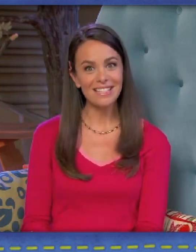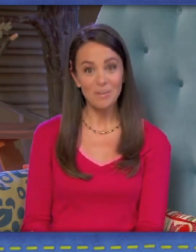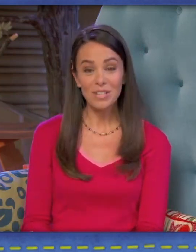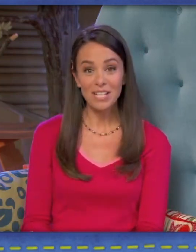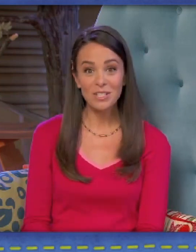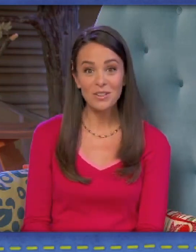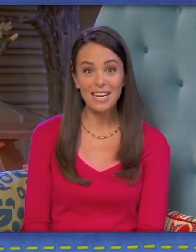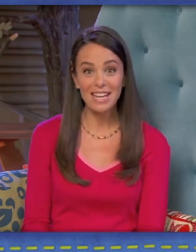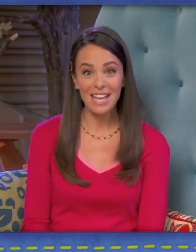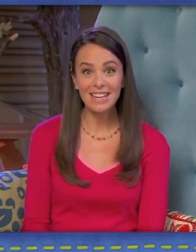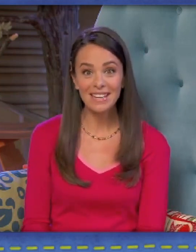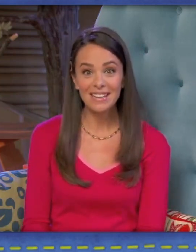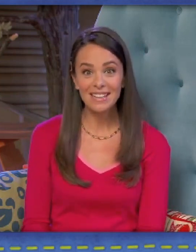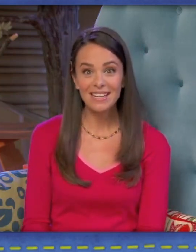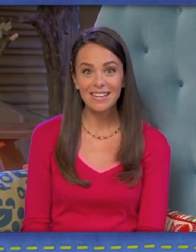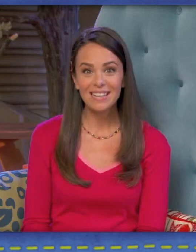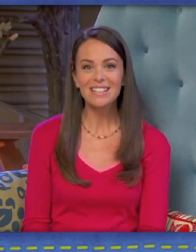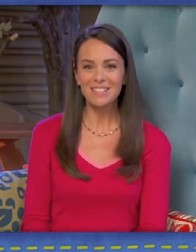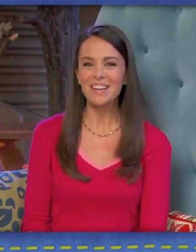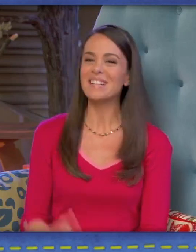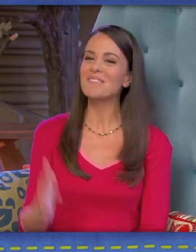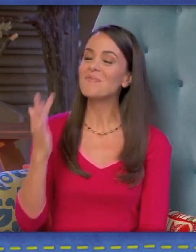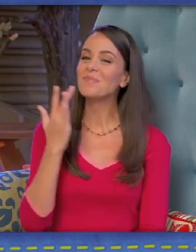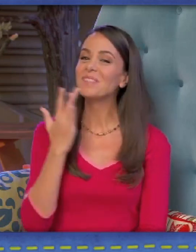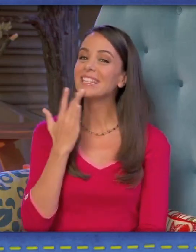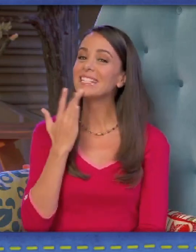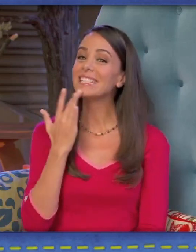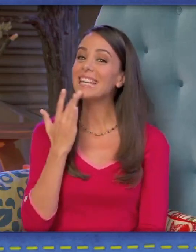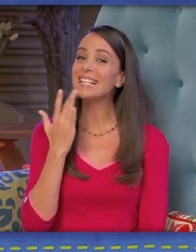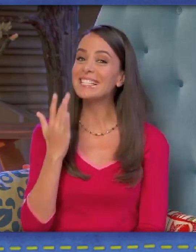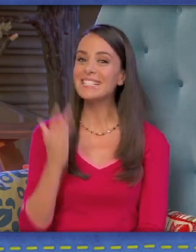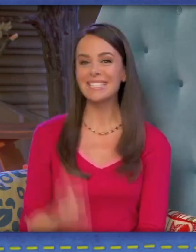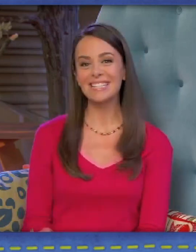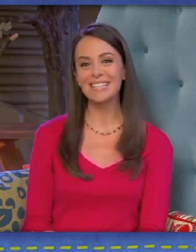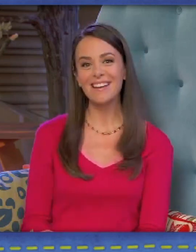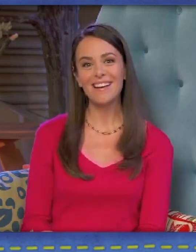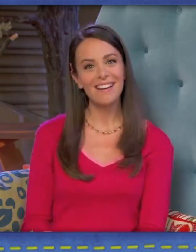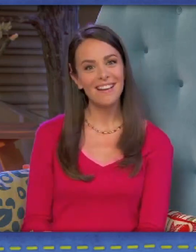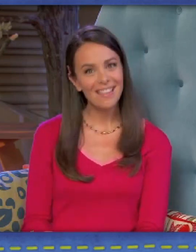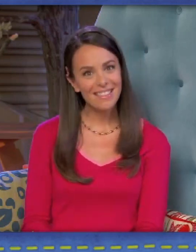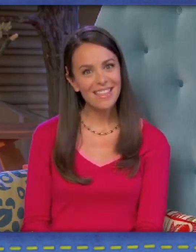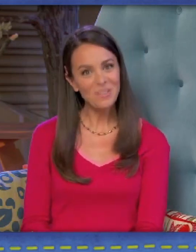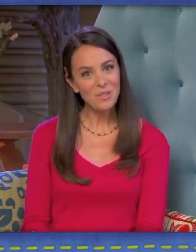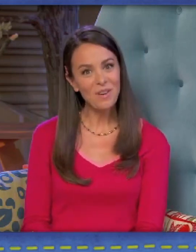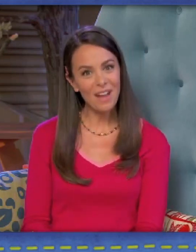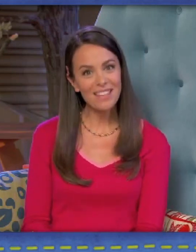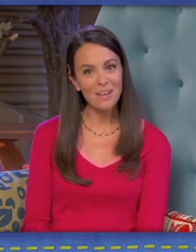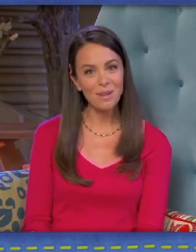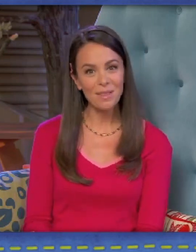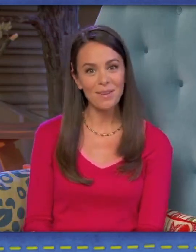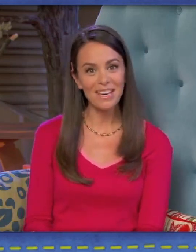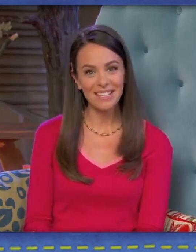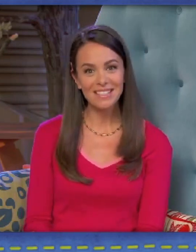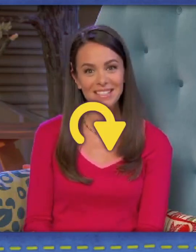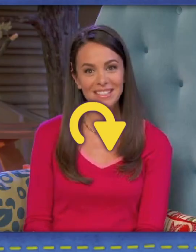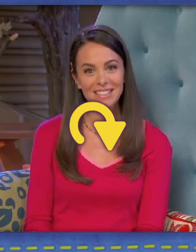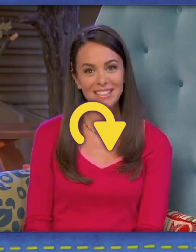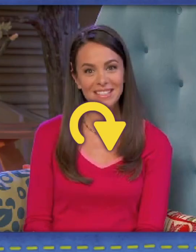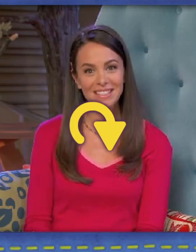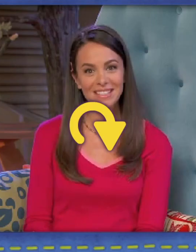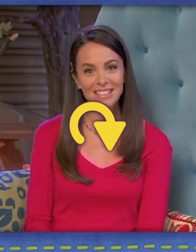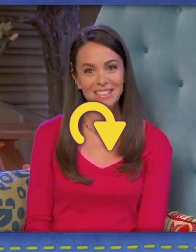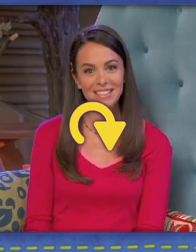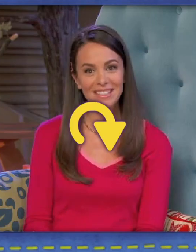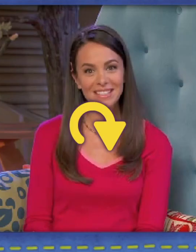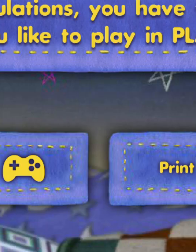Nice. Would you like to try it again? Great. Taste. Thanks for trying that with me.